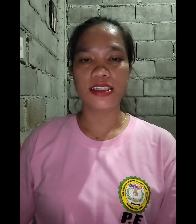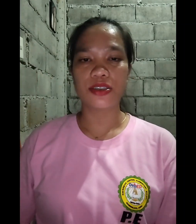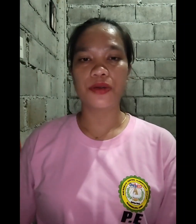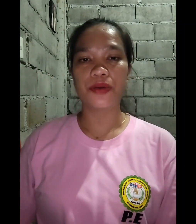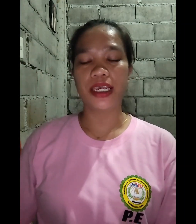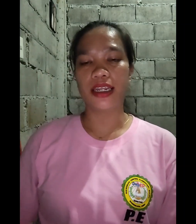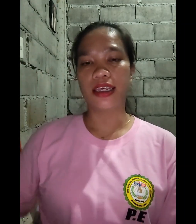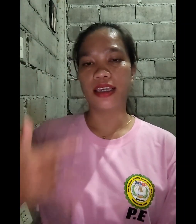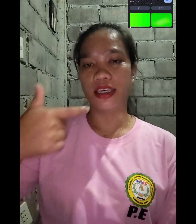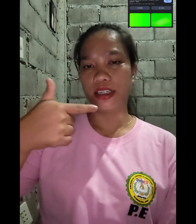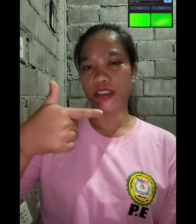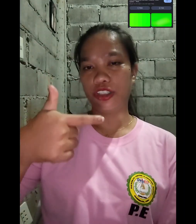Next, green.